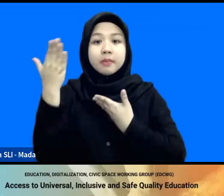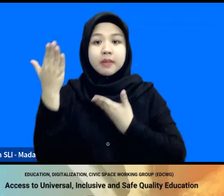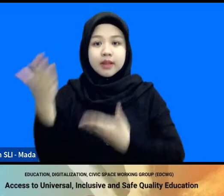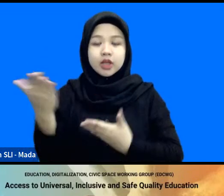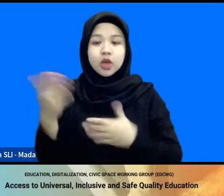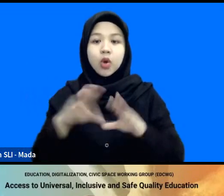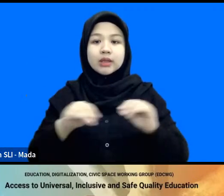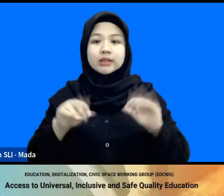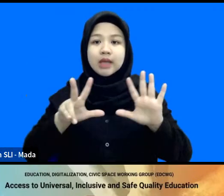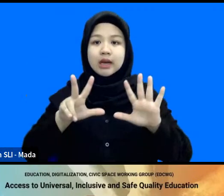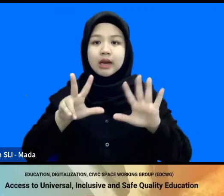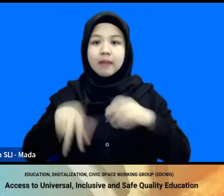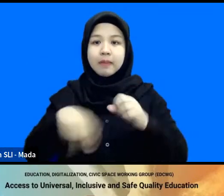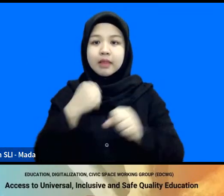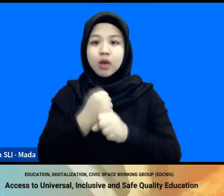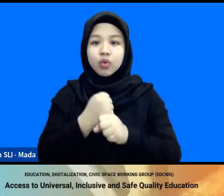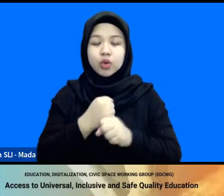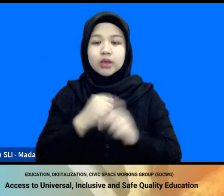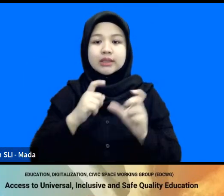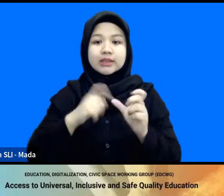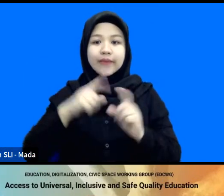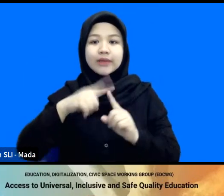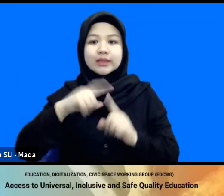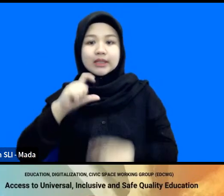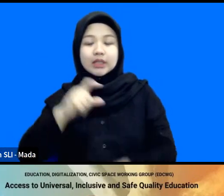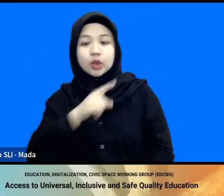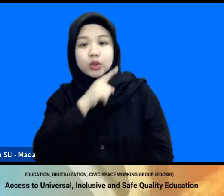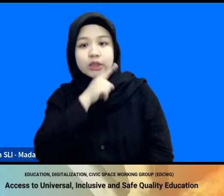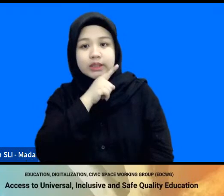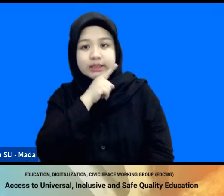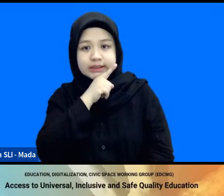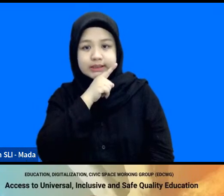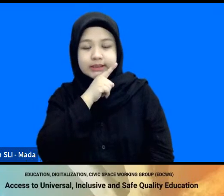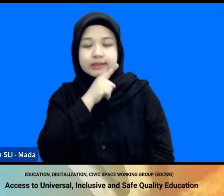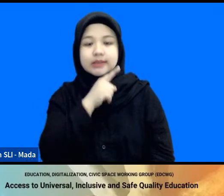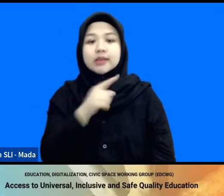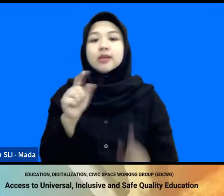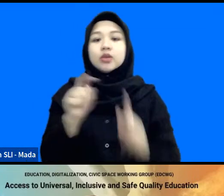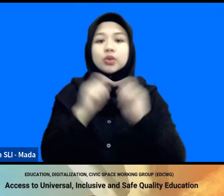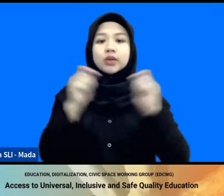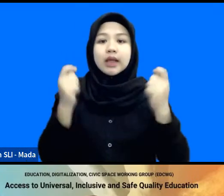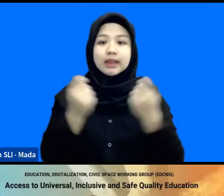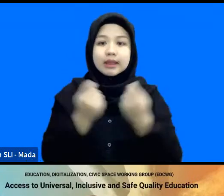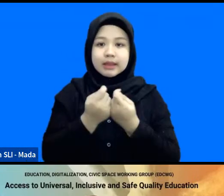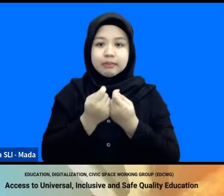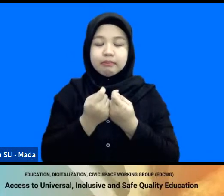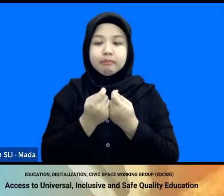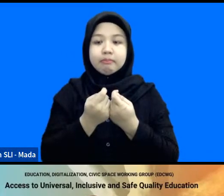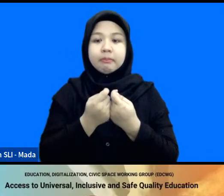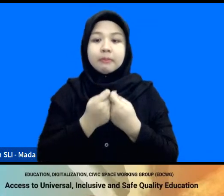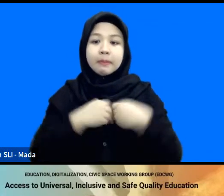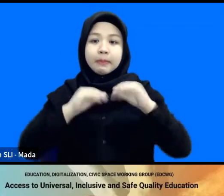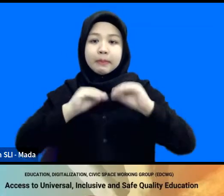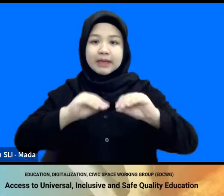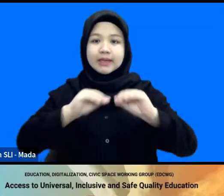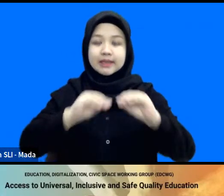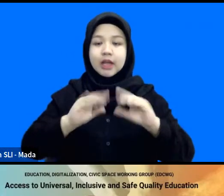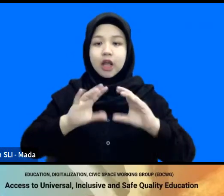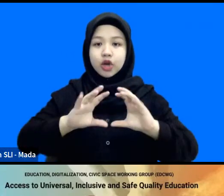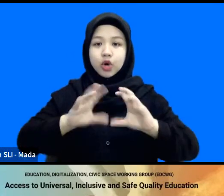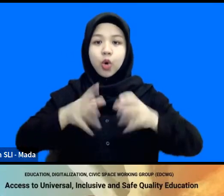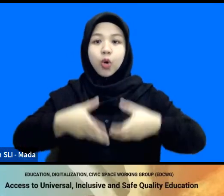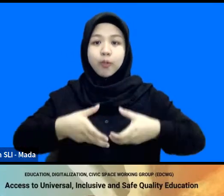then in a public affairs and in the global education team. She leads a team who develop and implement a range of